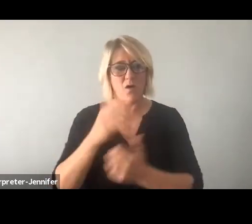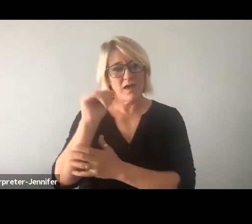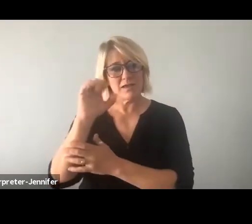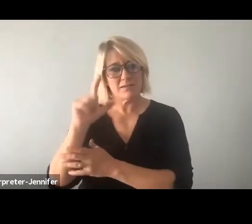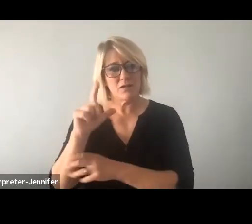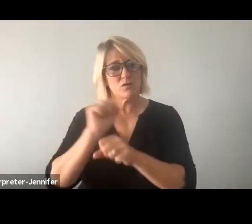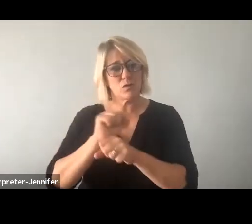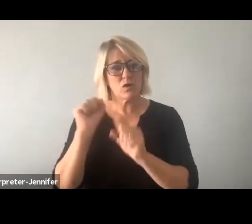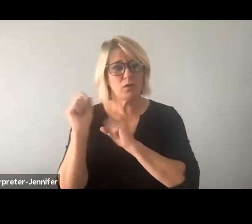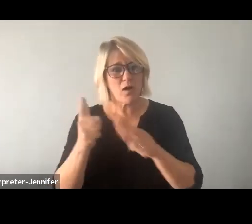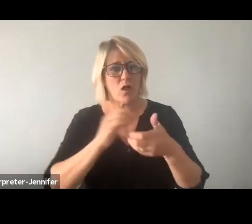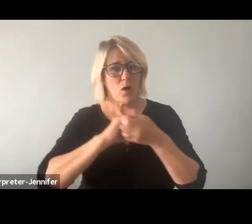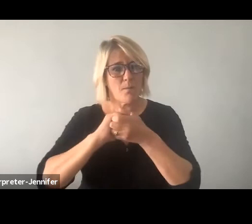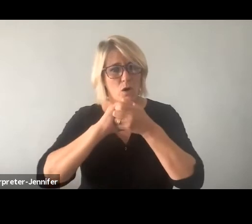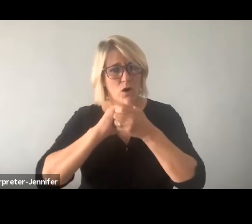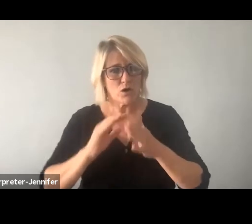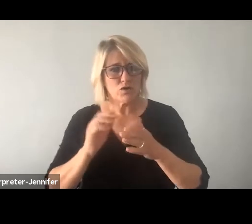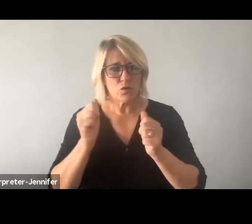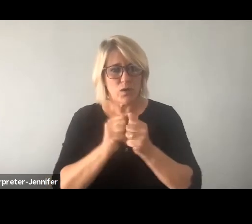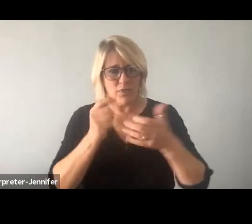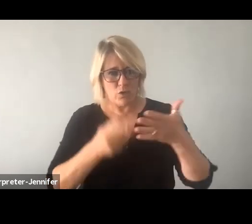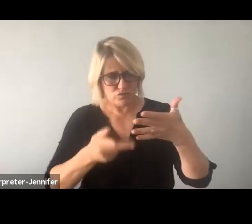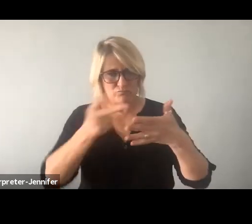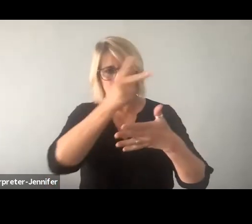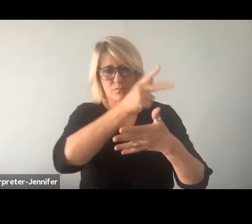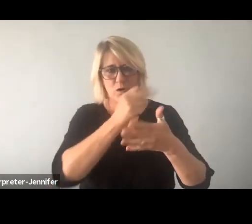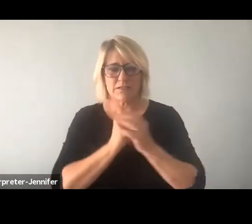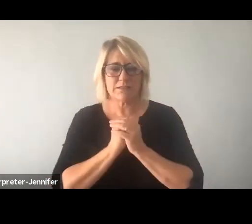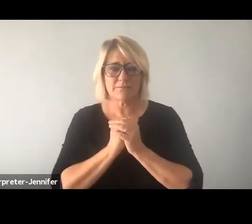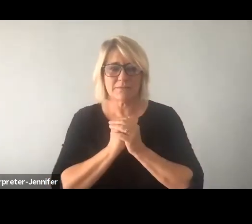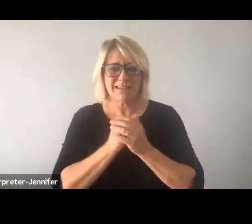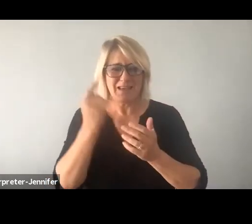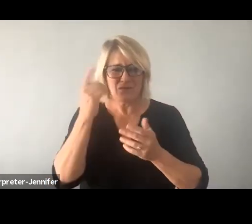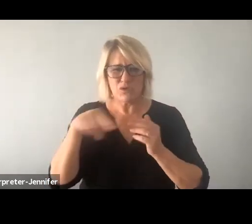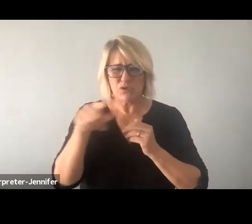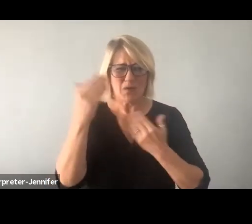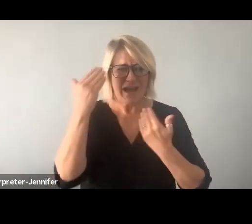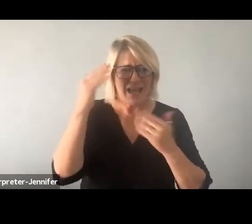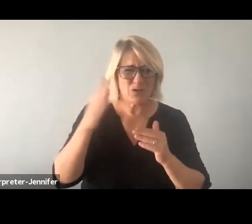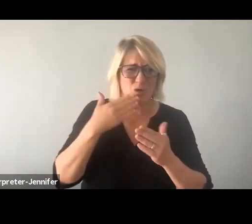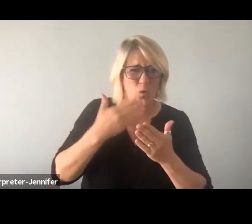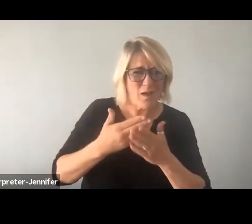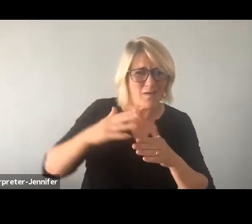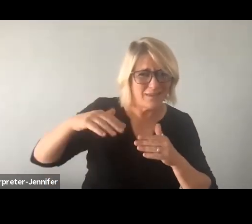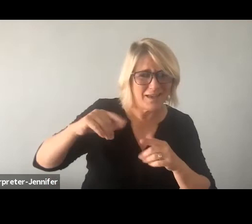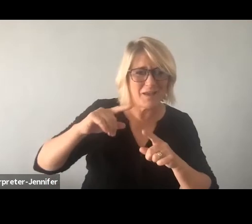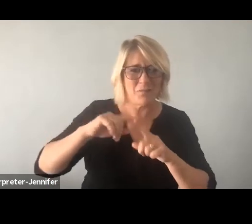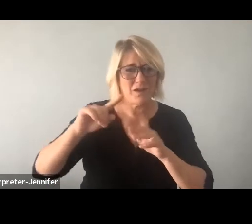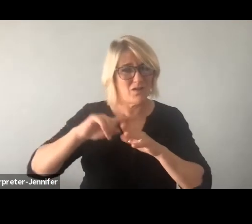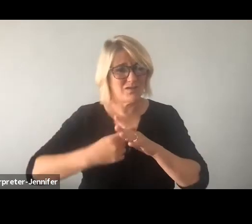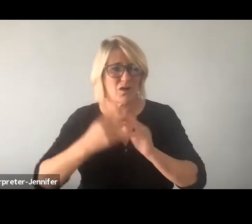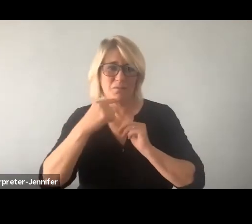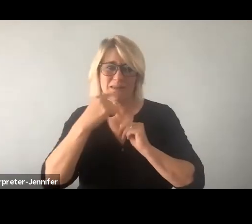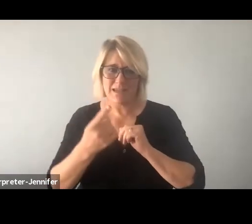these priorities. For those of you who I don't know well yet, let me start by telling you a little bit about